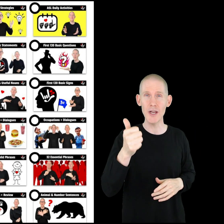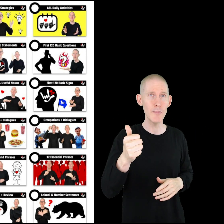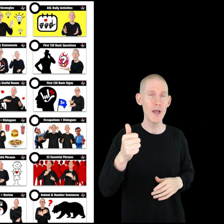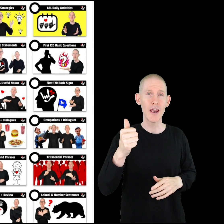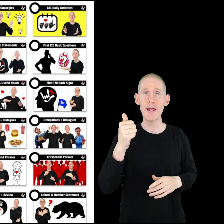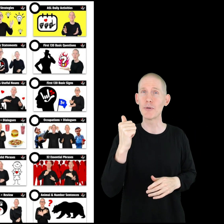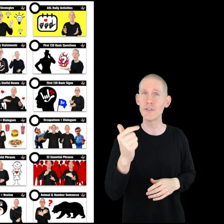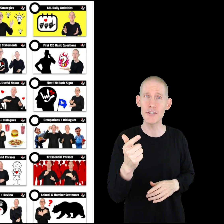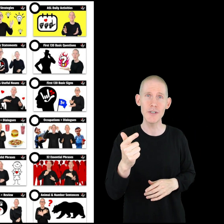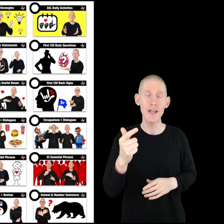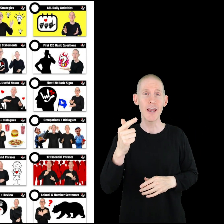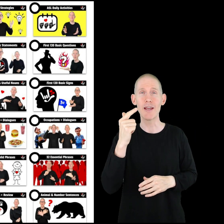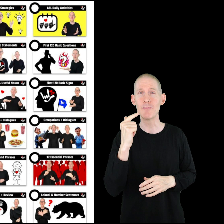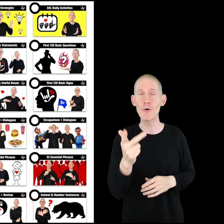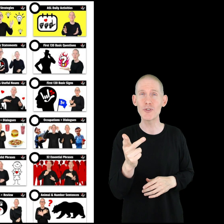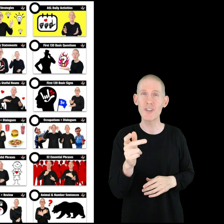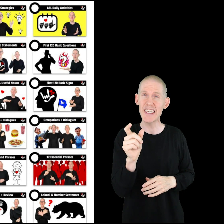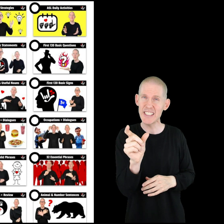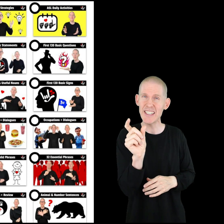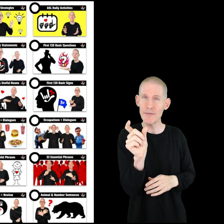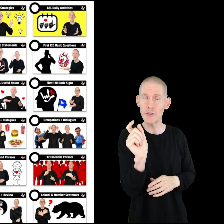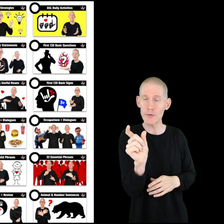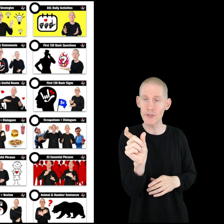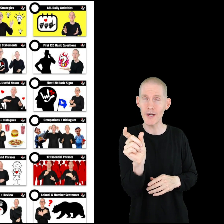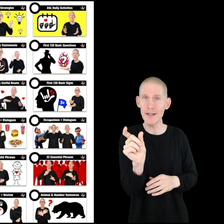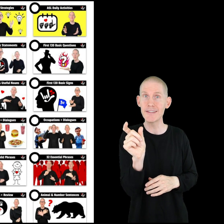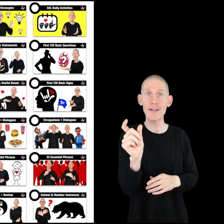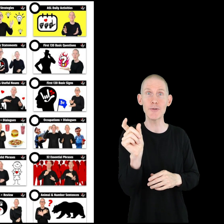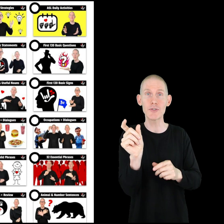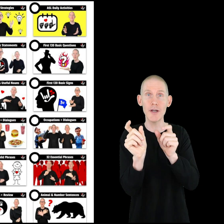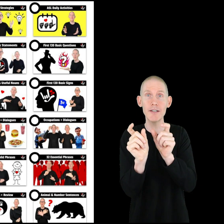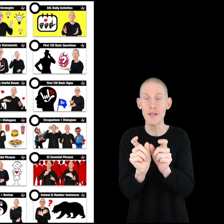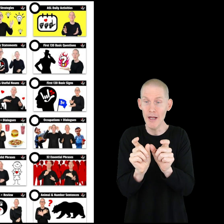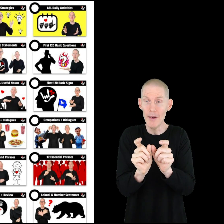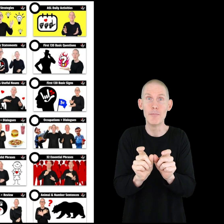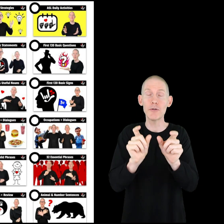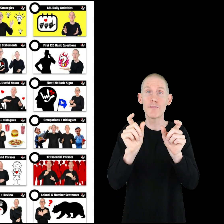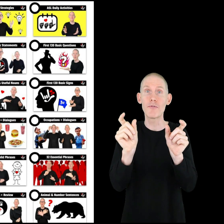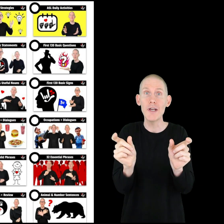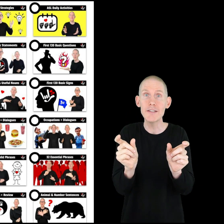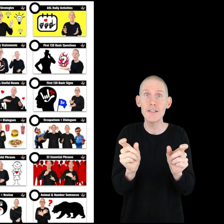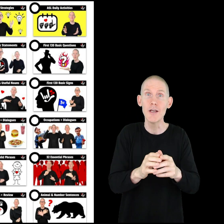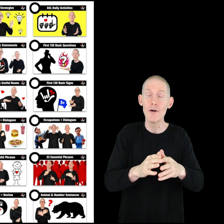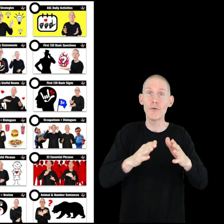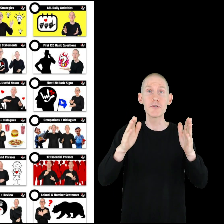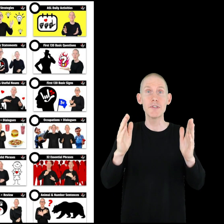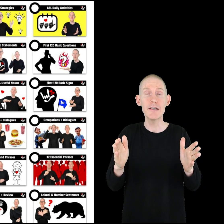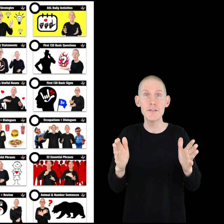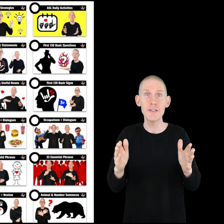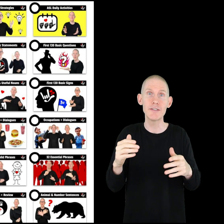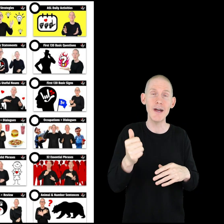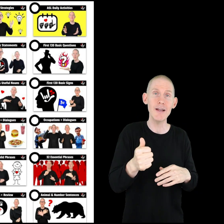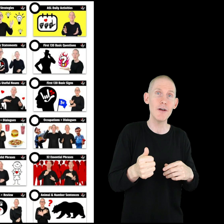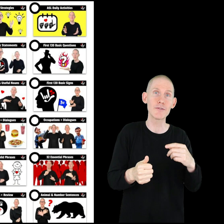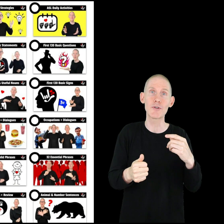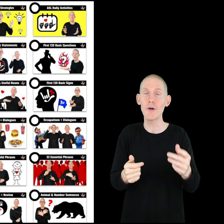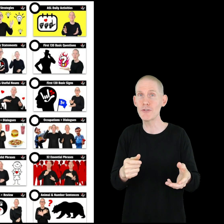shape, hand position, hand motion, each individual sign. Take those signs, build phrases, full sentences, dialogues,